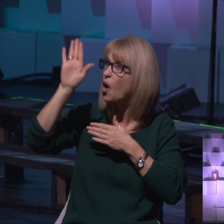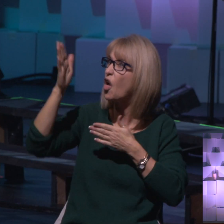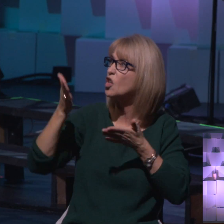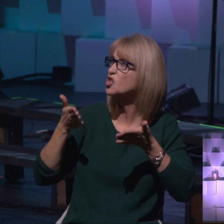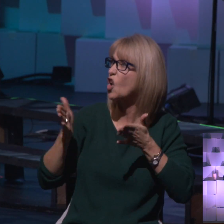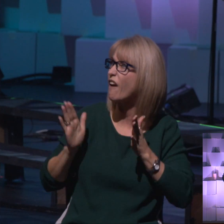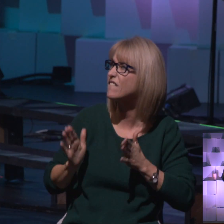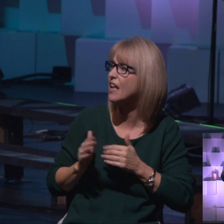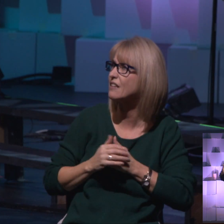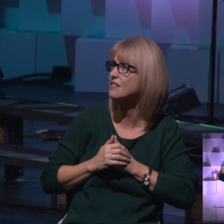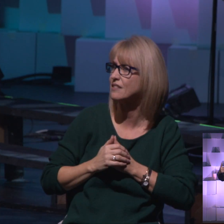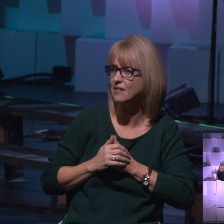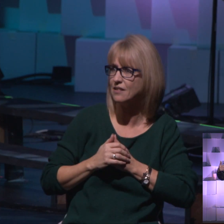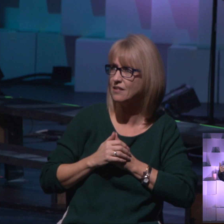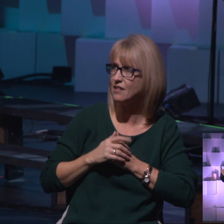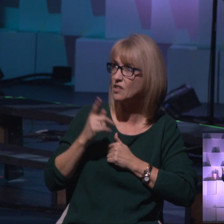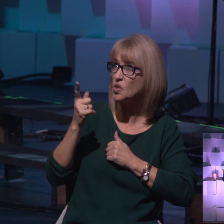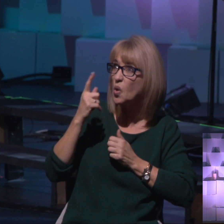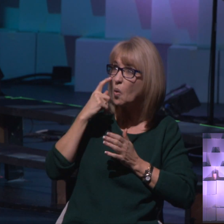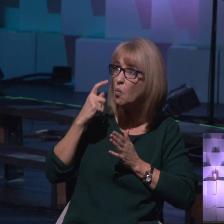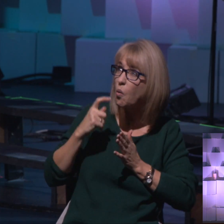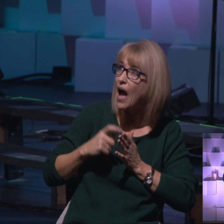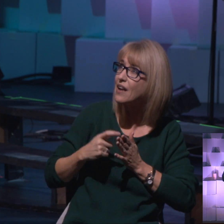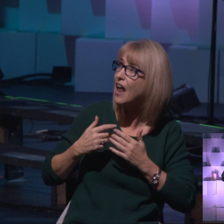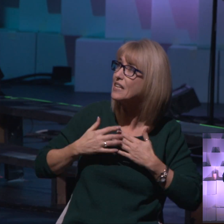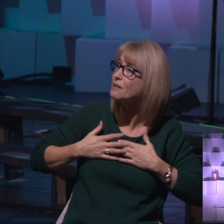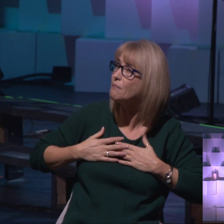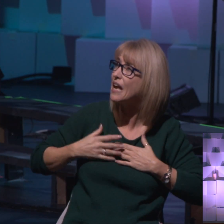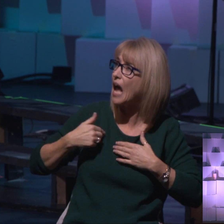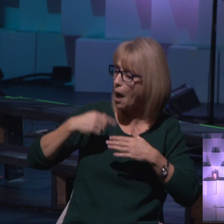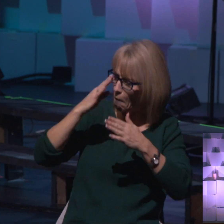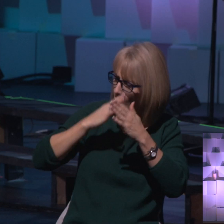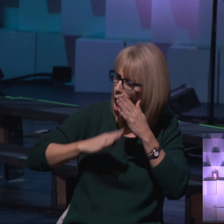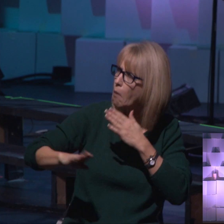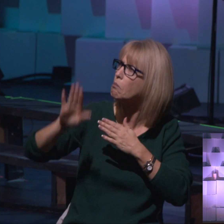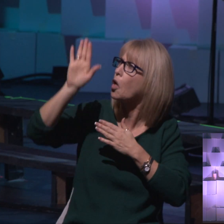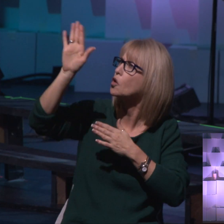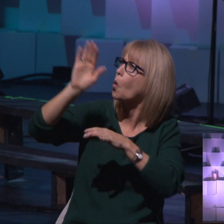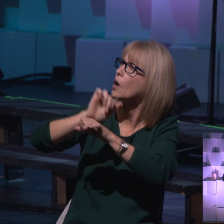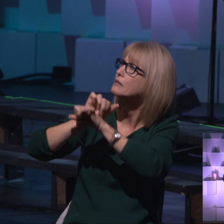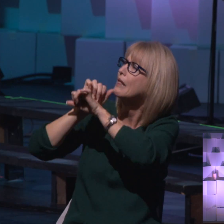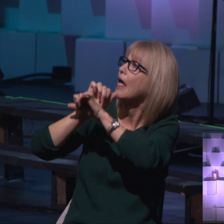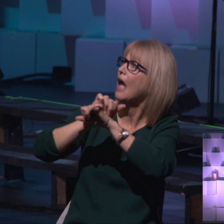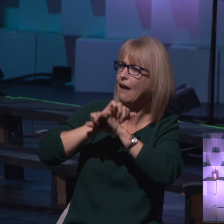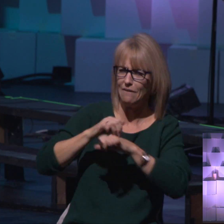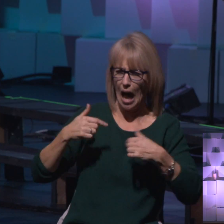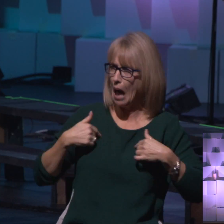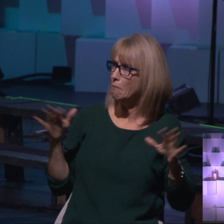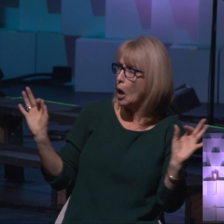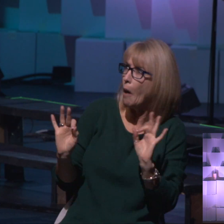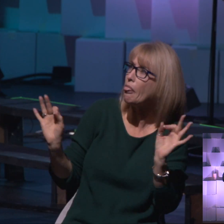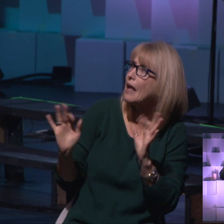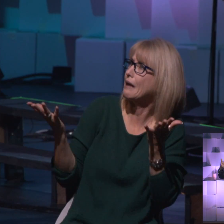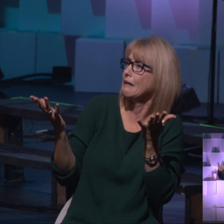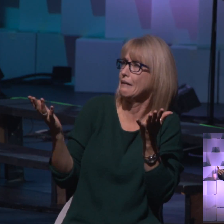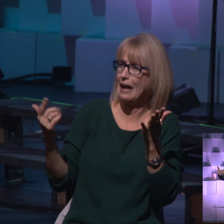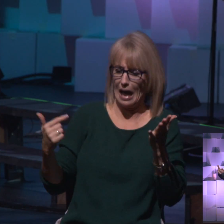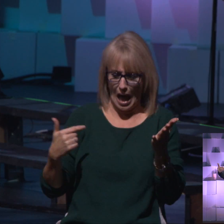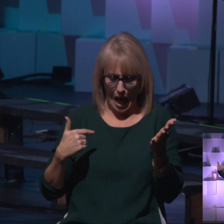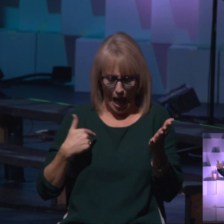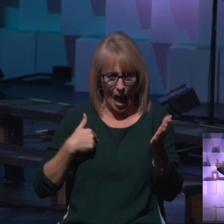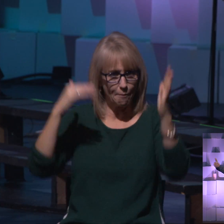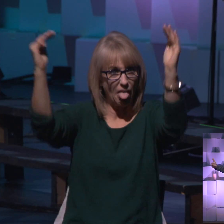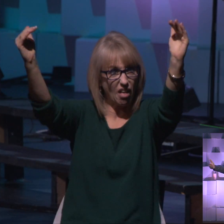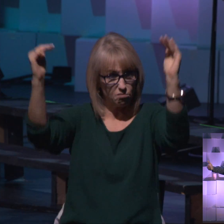literally saying, God, you recognize the humble state of your slave. I'm a nobody. I'm at the bottom of